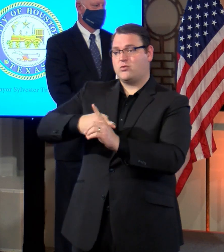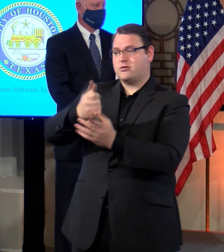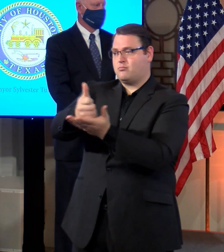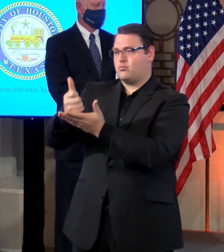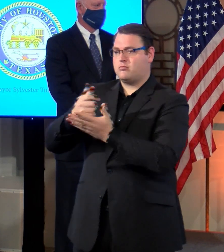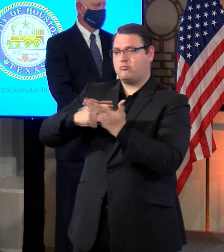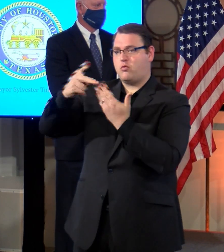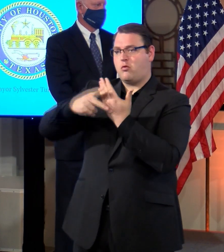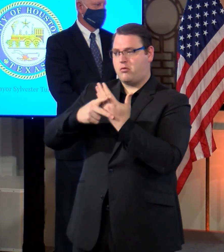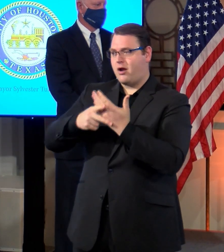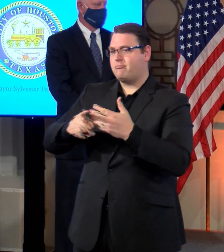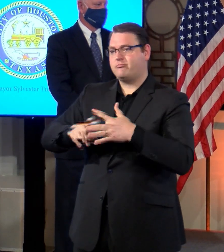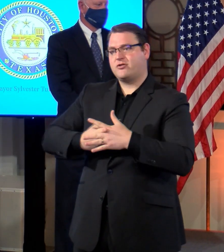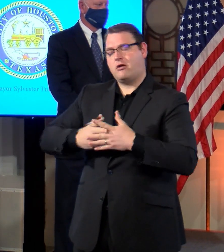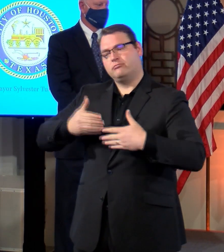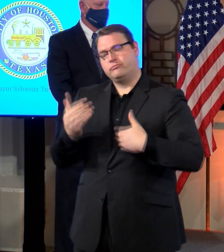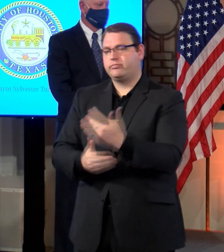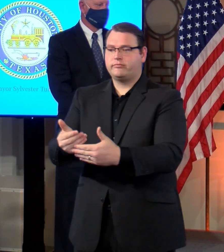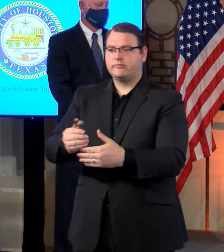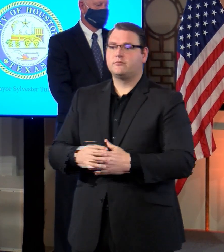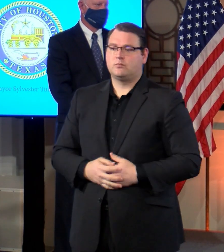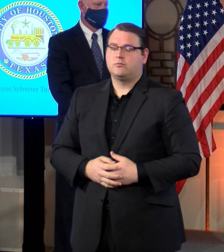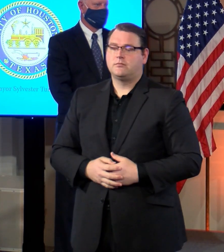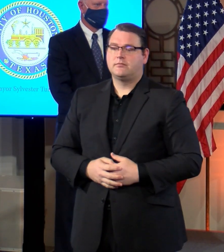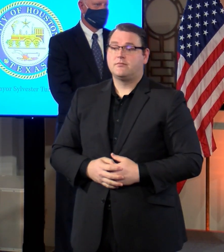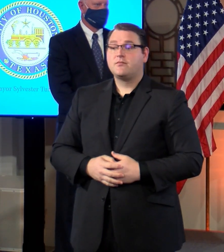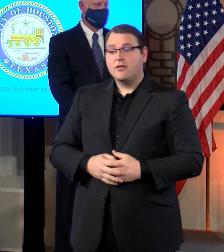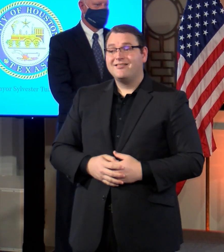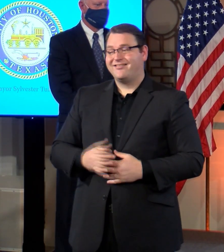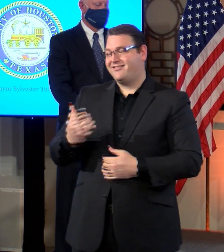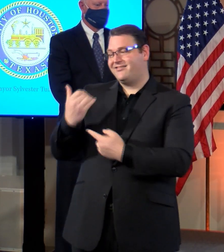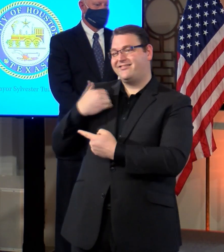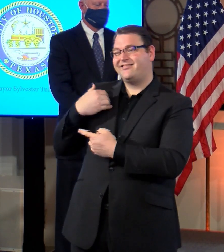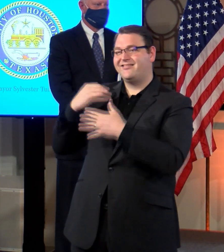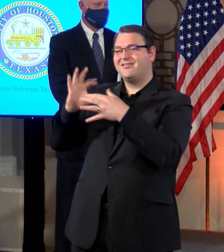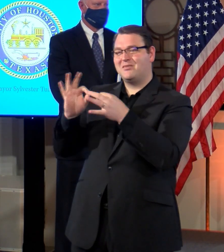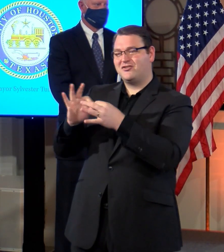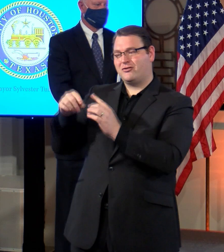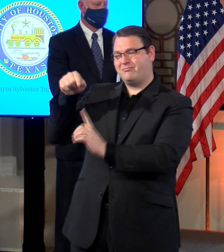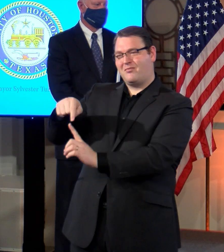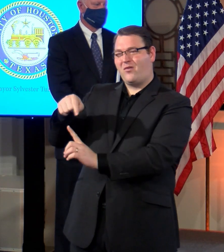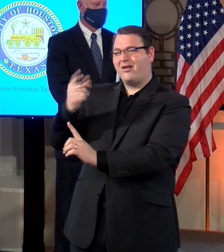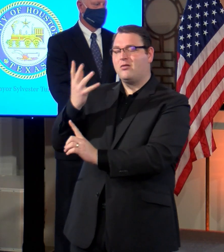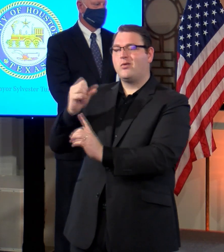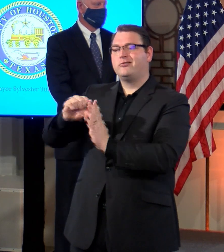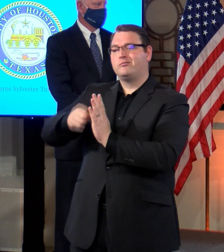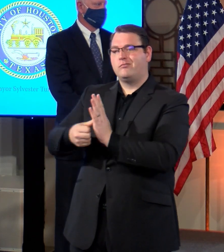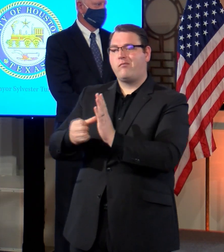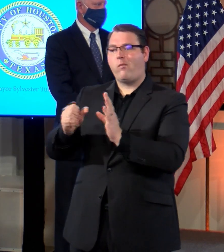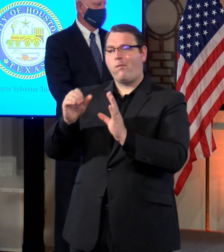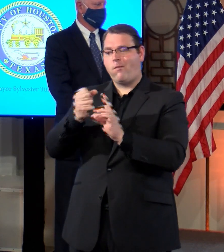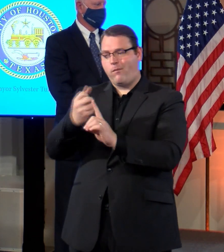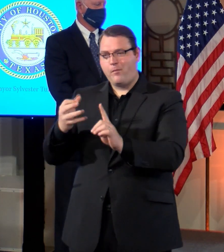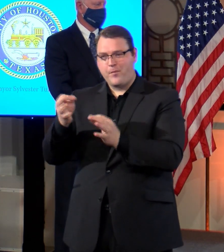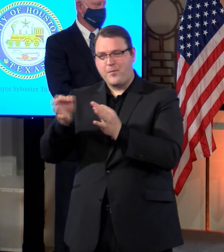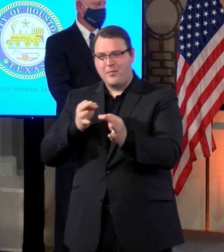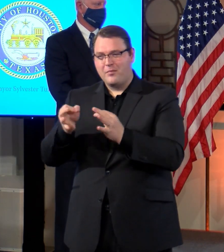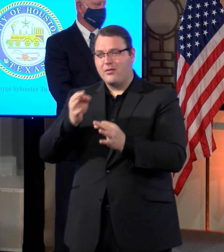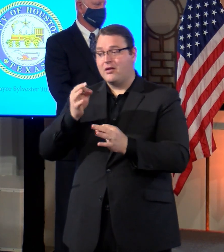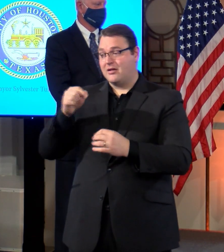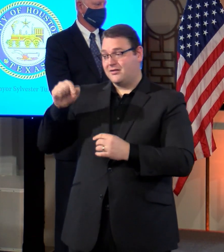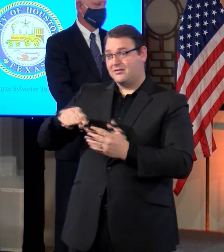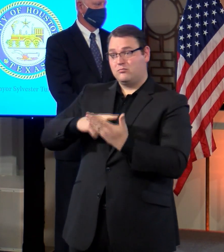been mentioned before, but I just want to briefly talk about that this program, Baker Ripley will